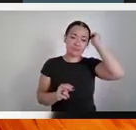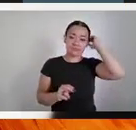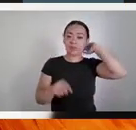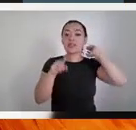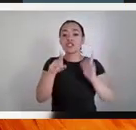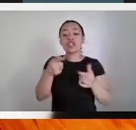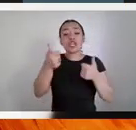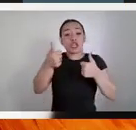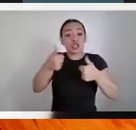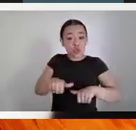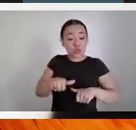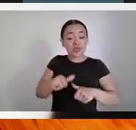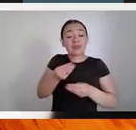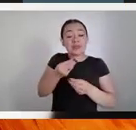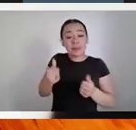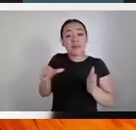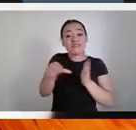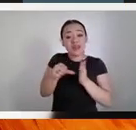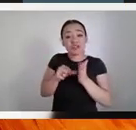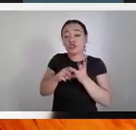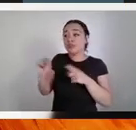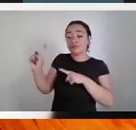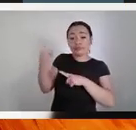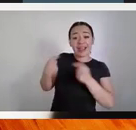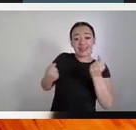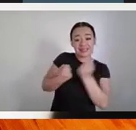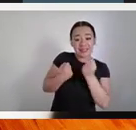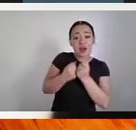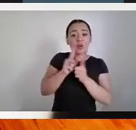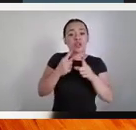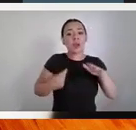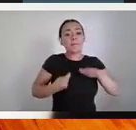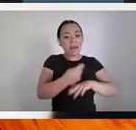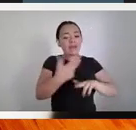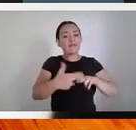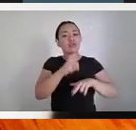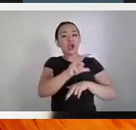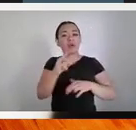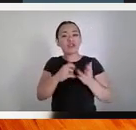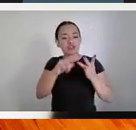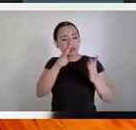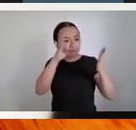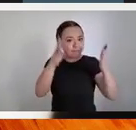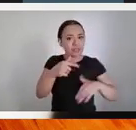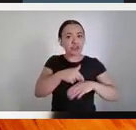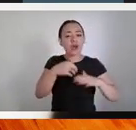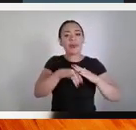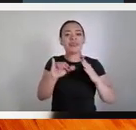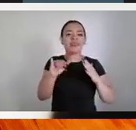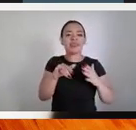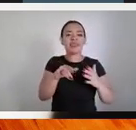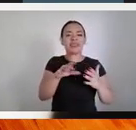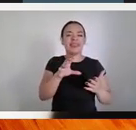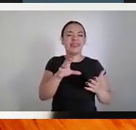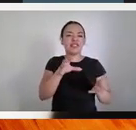studio assistant, as well as paying for childcare so that she could have dedicated time in the studio to complete the work.